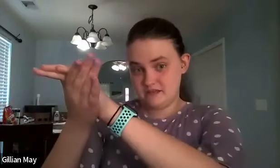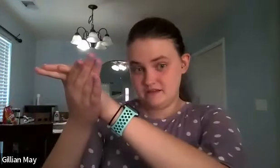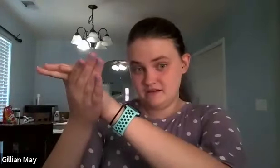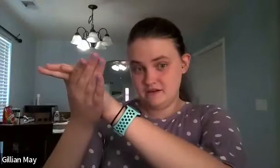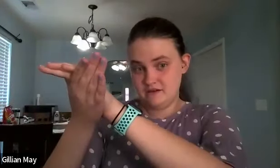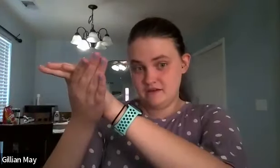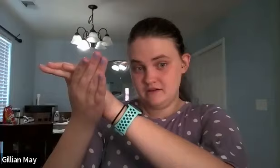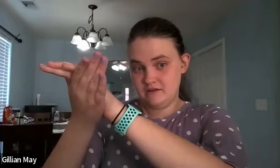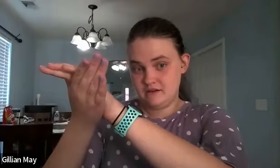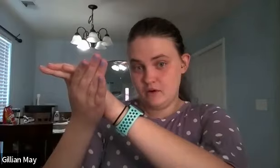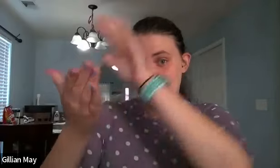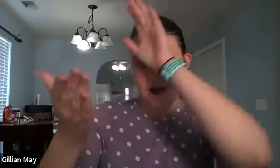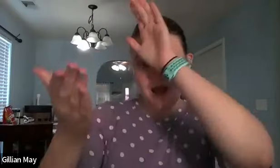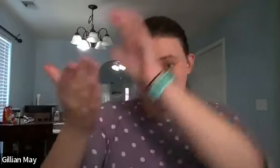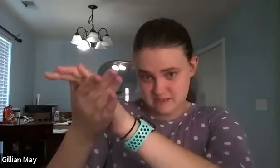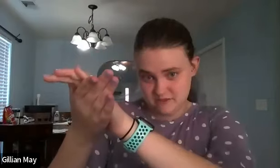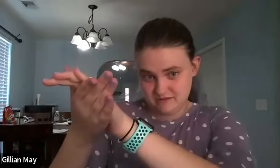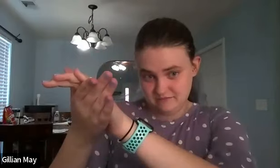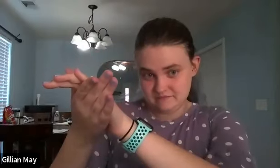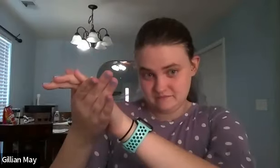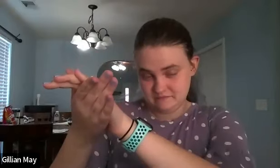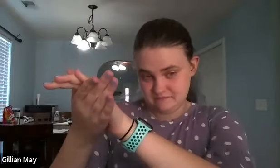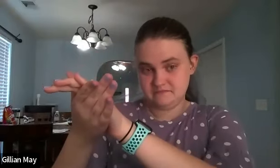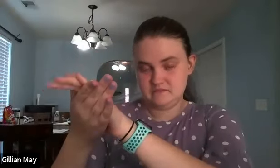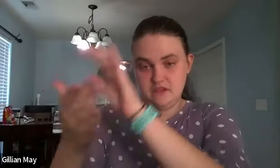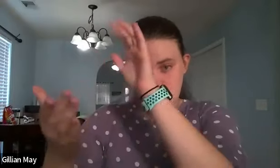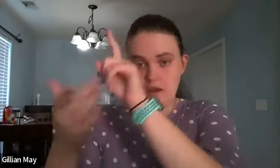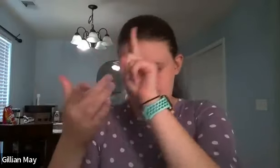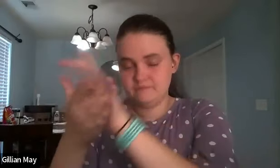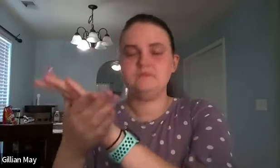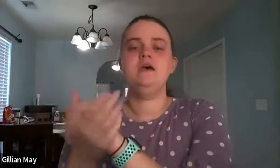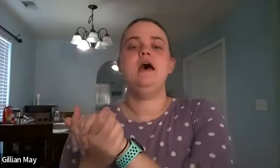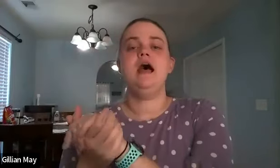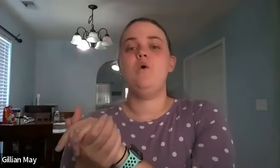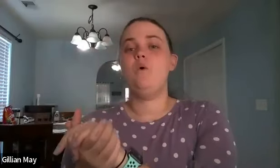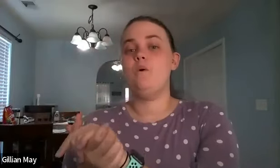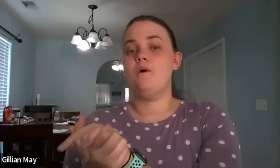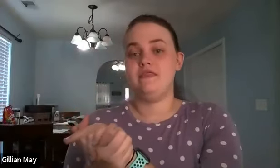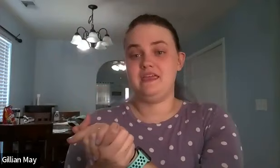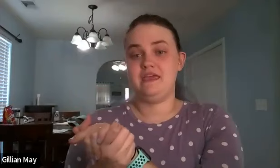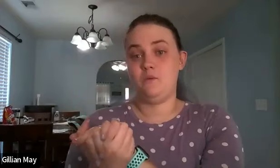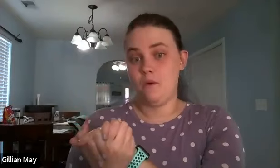husband or husband, either way. And then